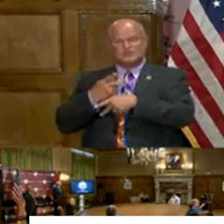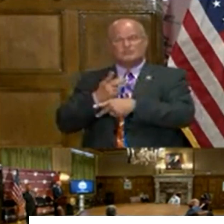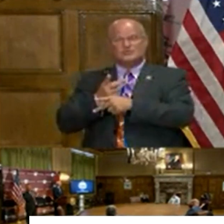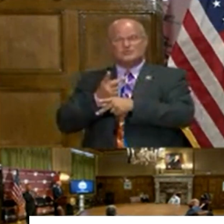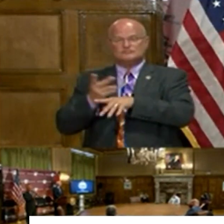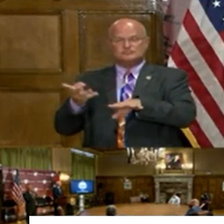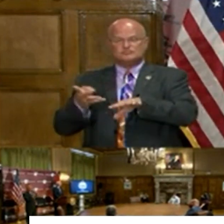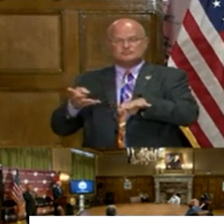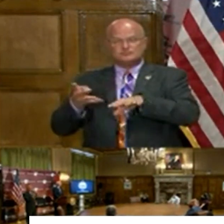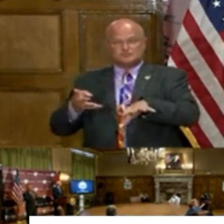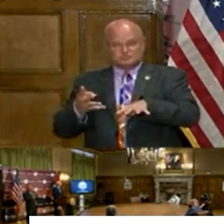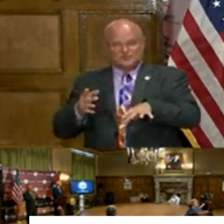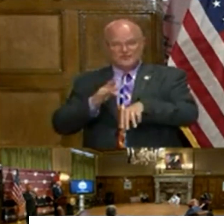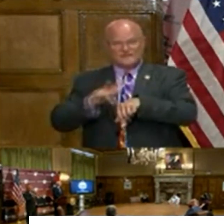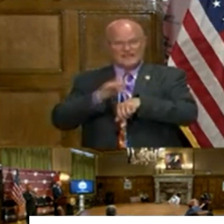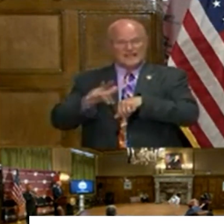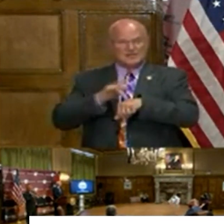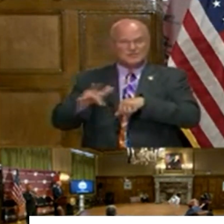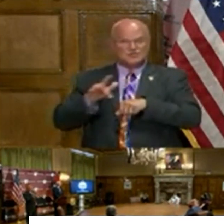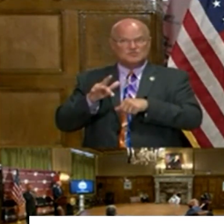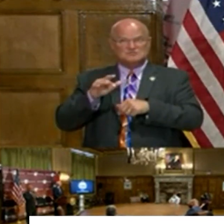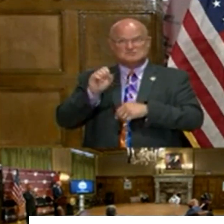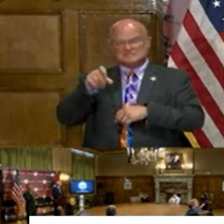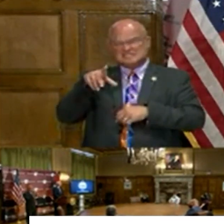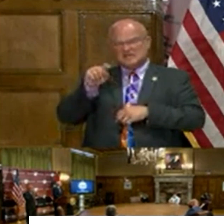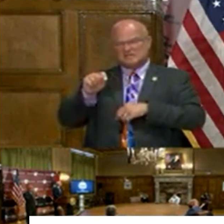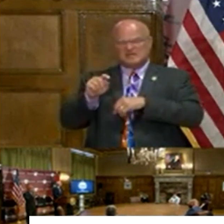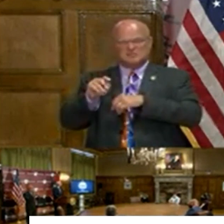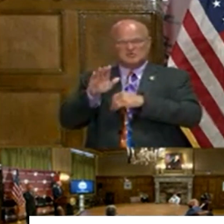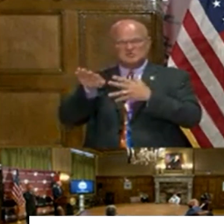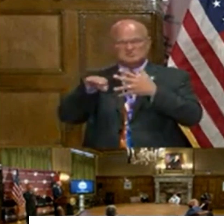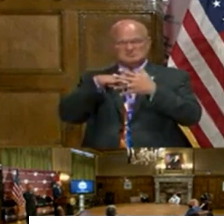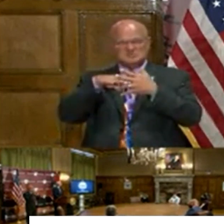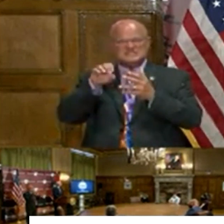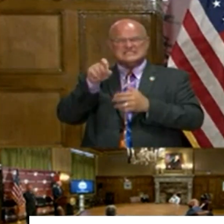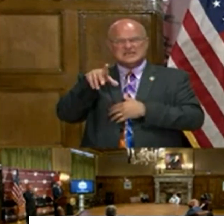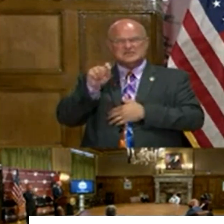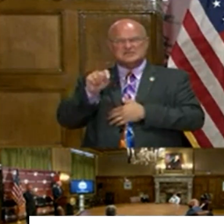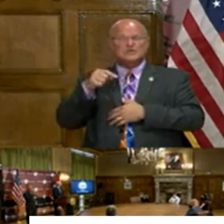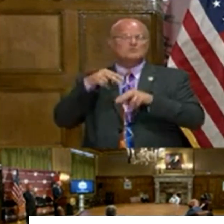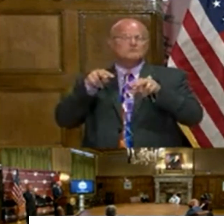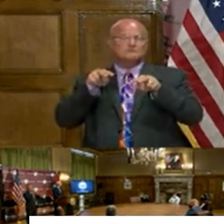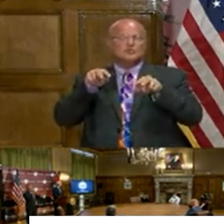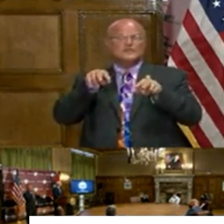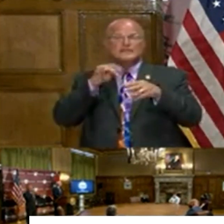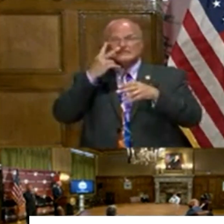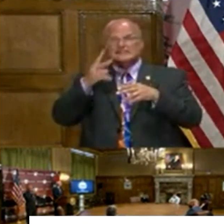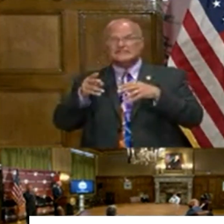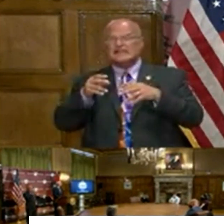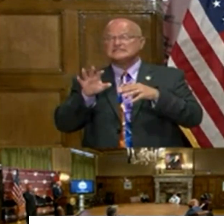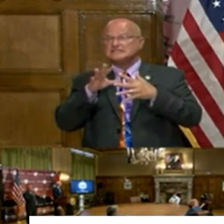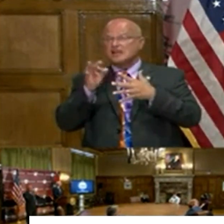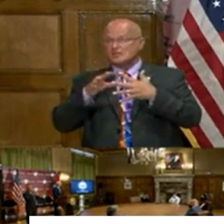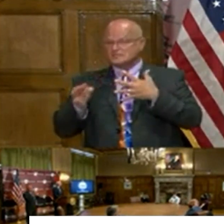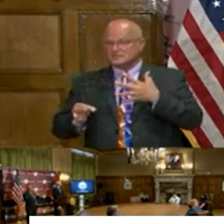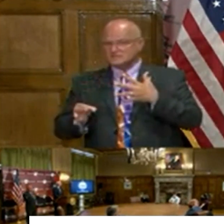produced, that will be available perhaps mid-September. So we'll continue to look at that to see if that's an